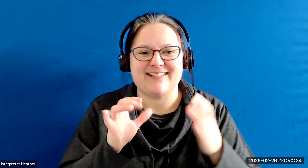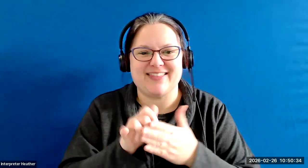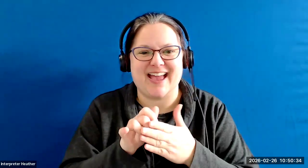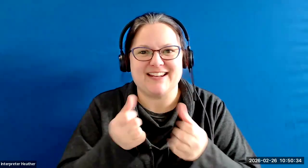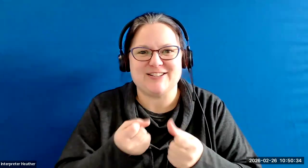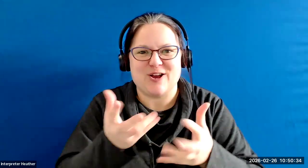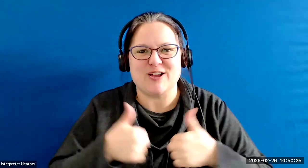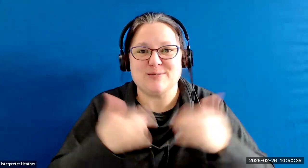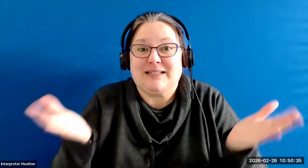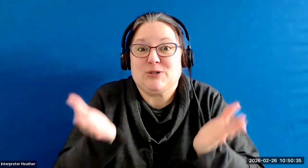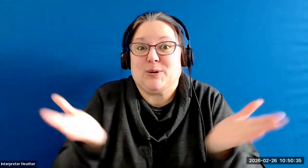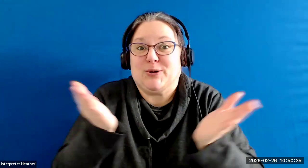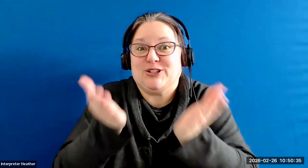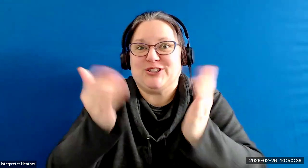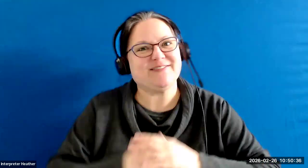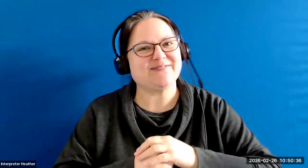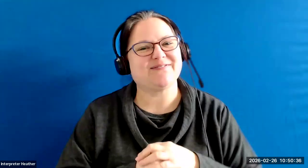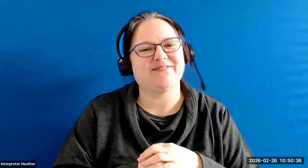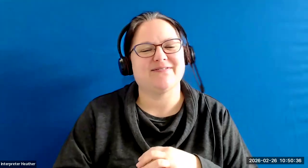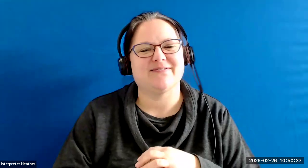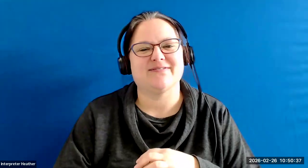push, push. Thank you.